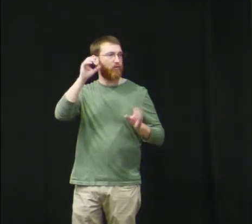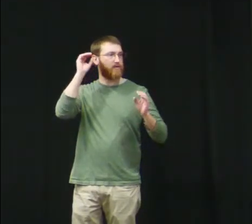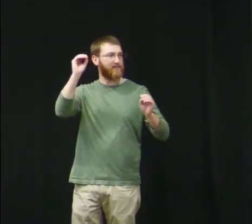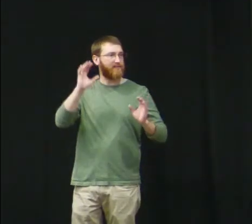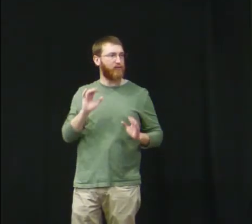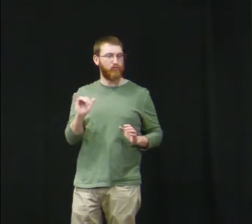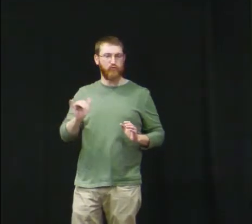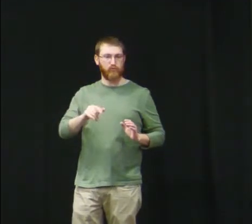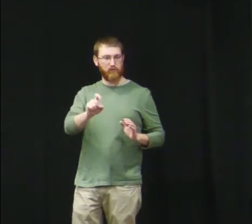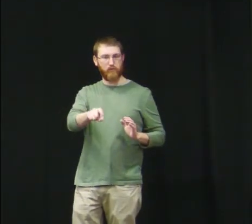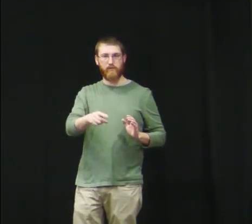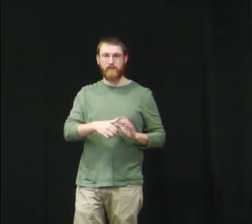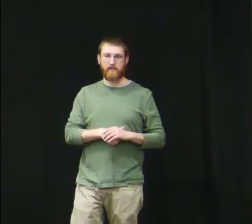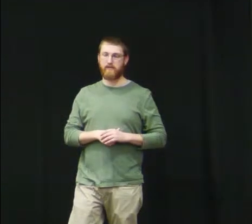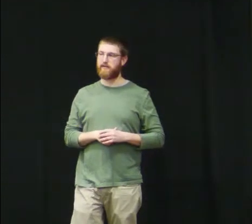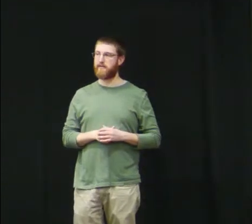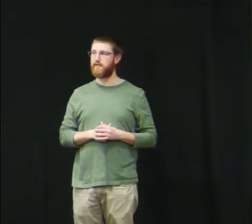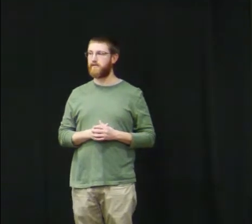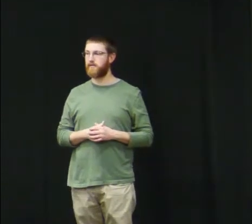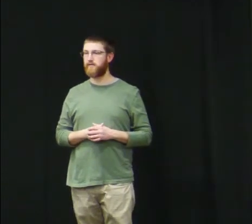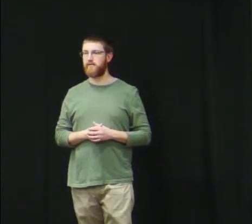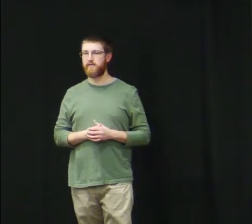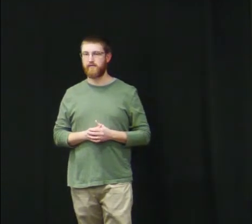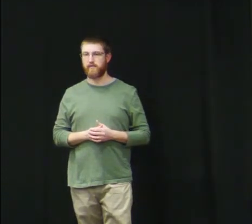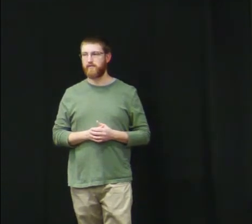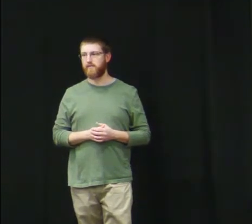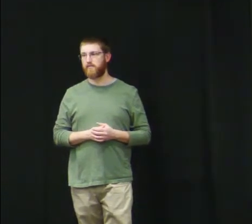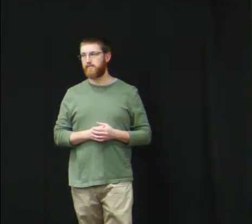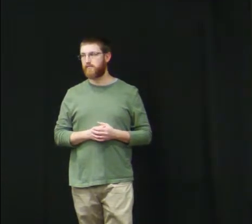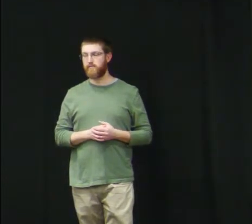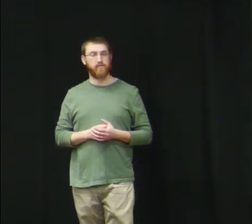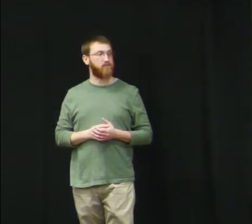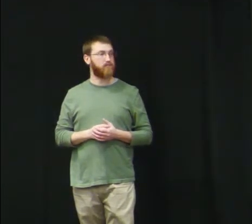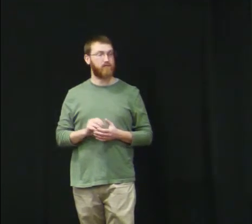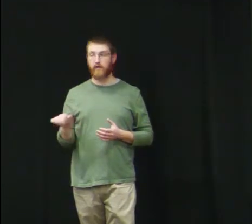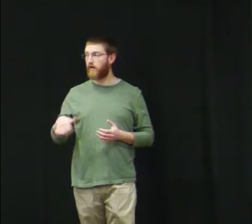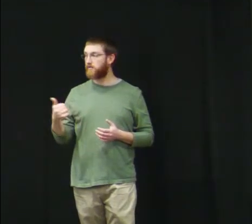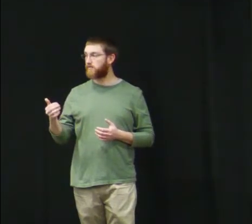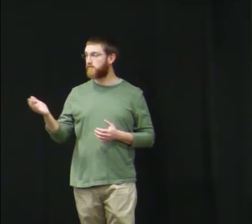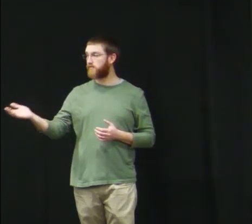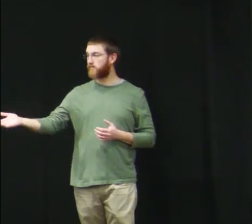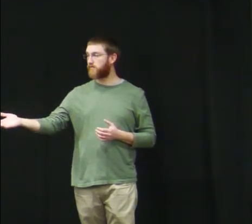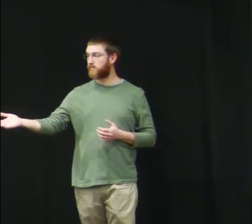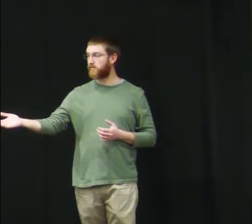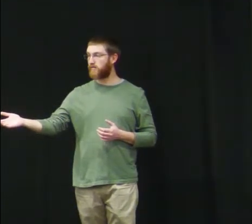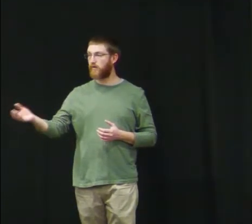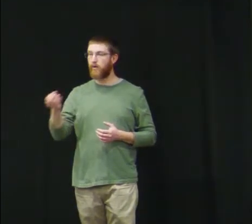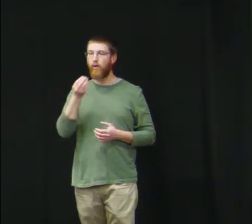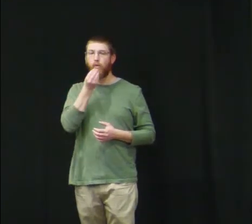skill for a teacher. That's right. Anybody? Oh, thanks.